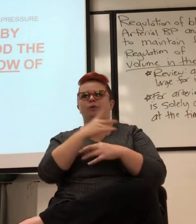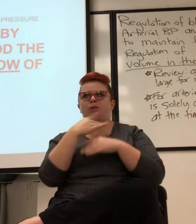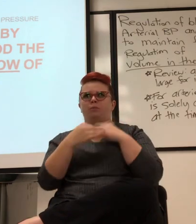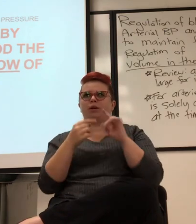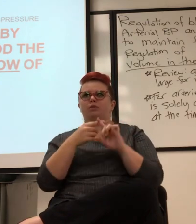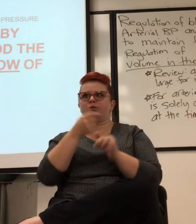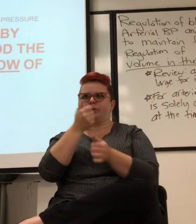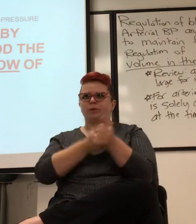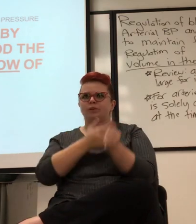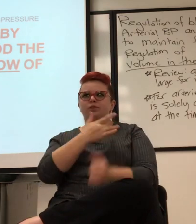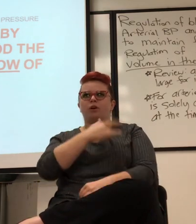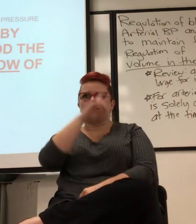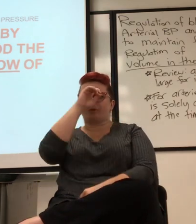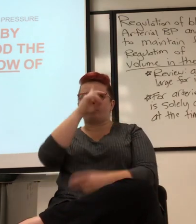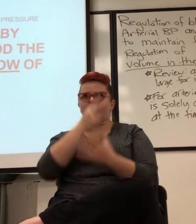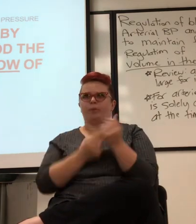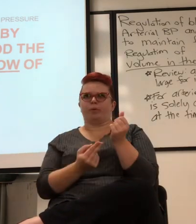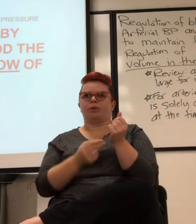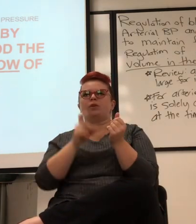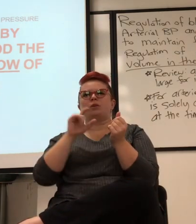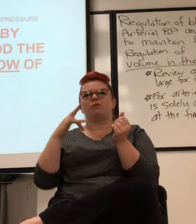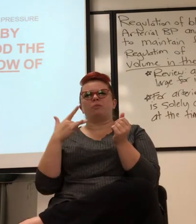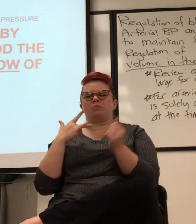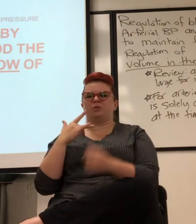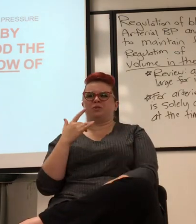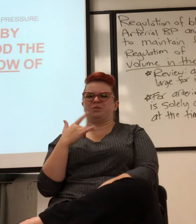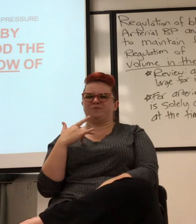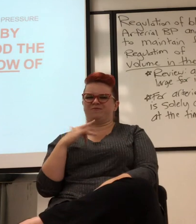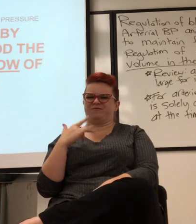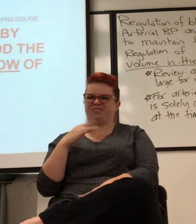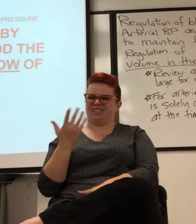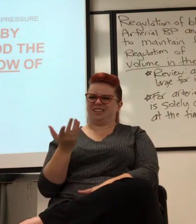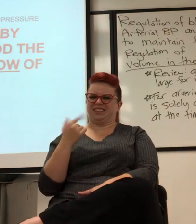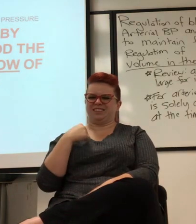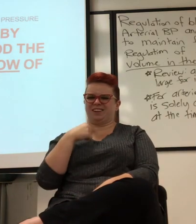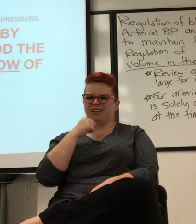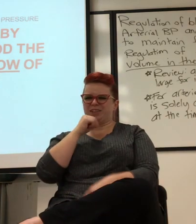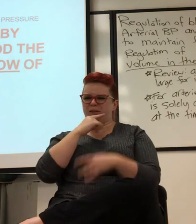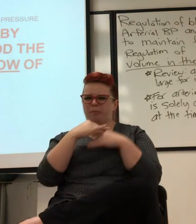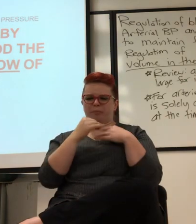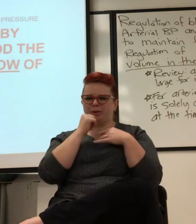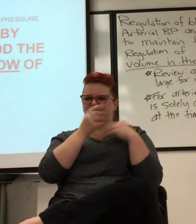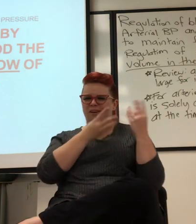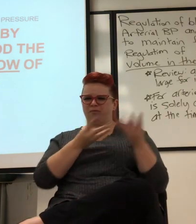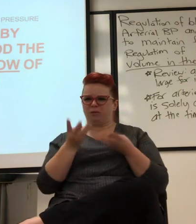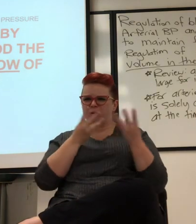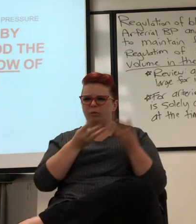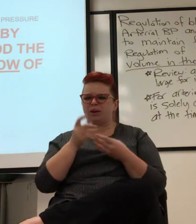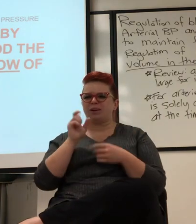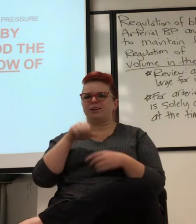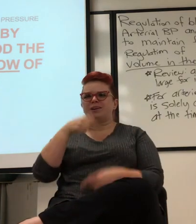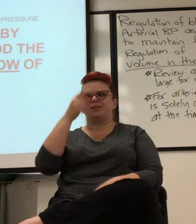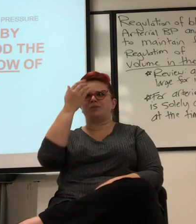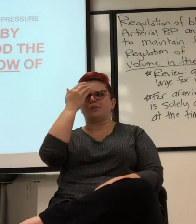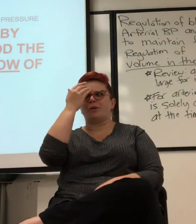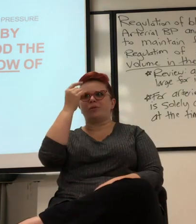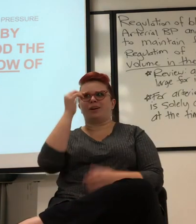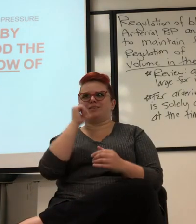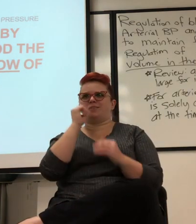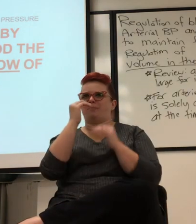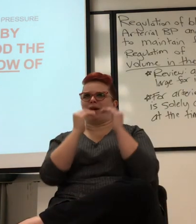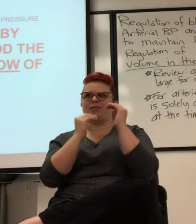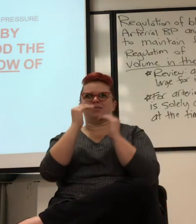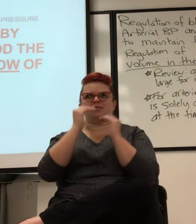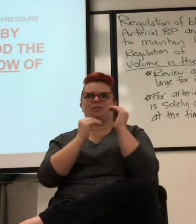sense a homeostatic imbalance. Either blood's not flowing or pressure is dropping. Now, the body has no mechanism